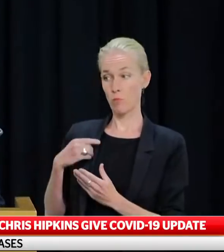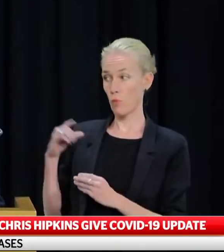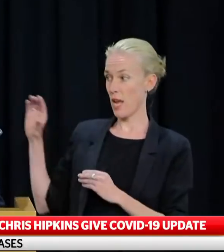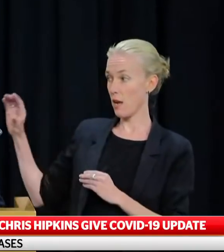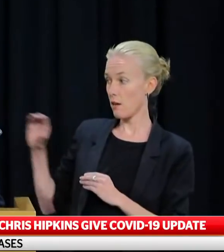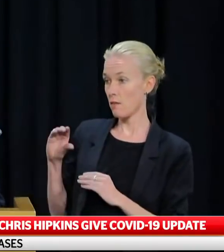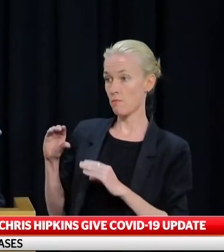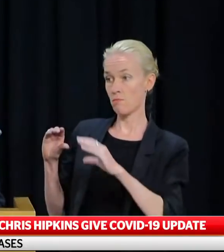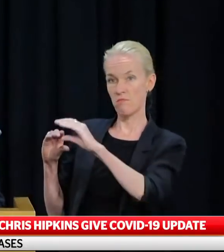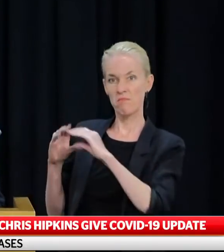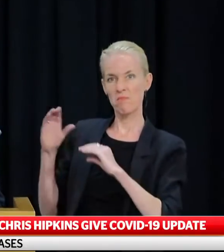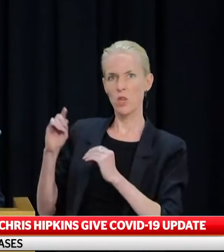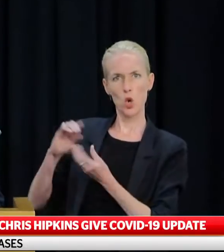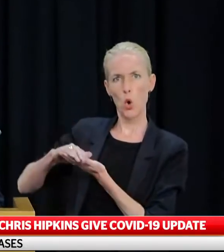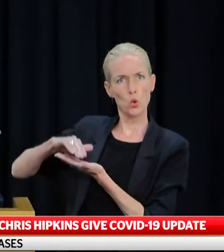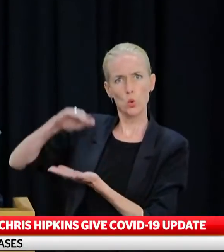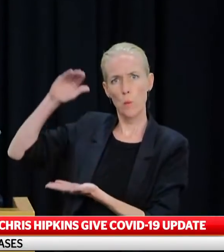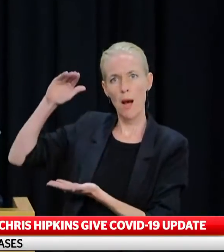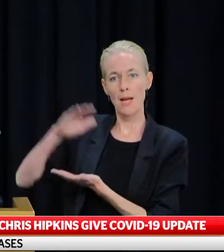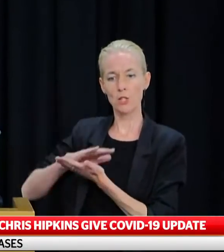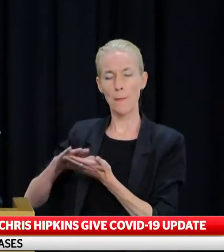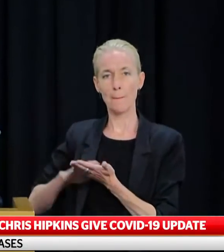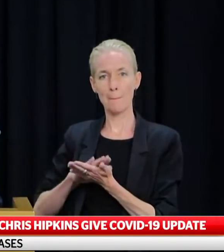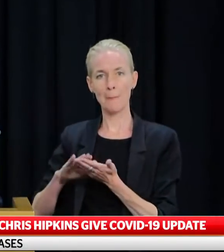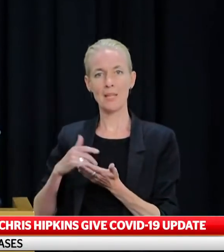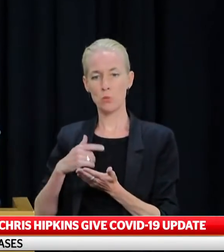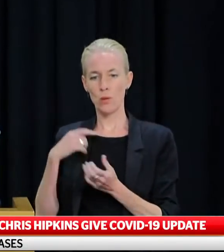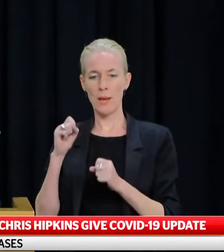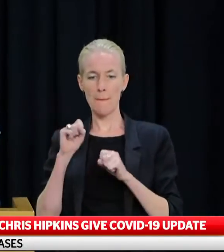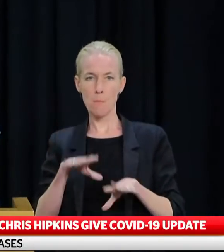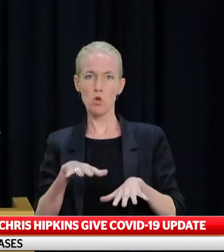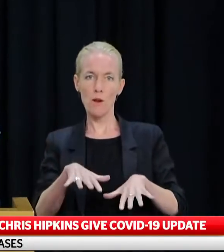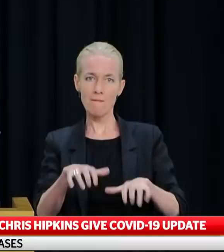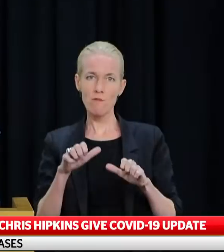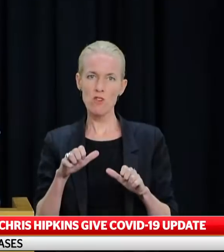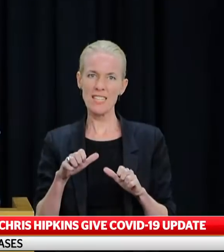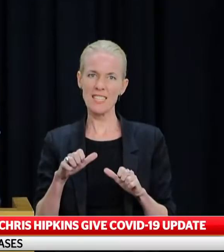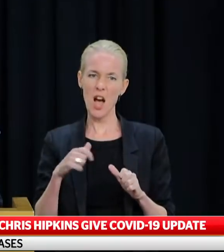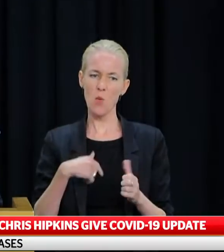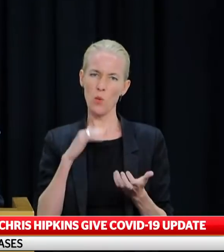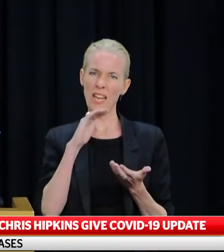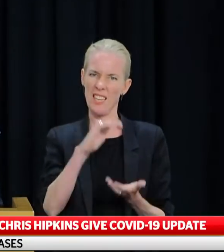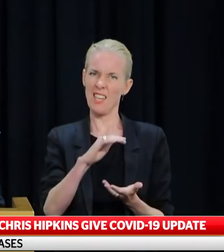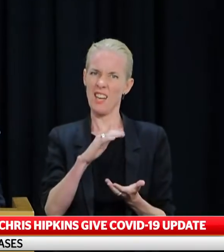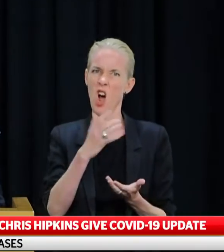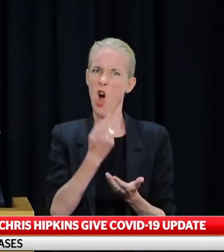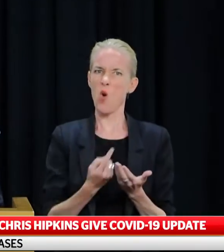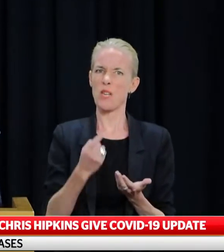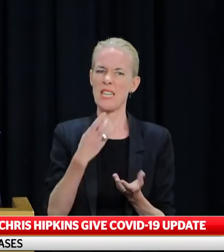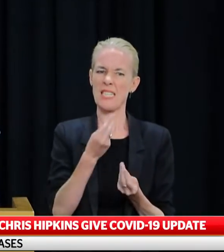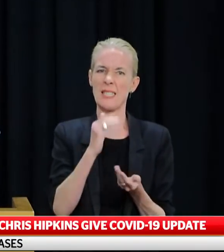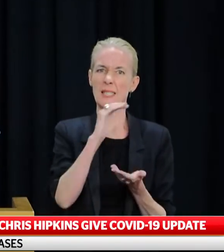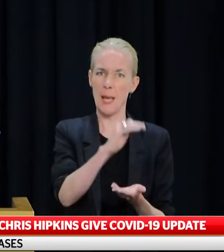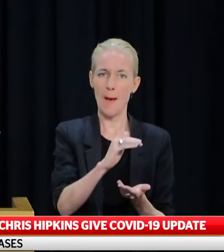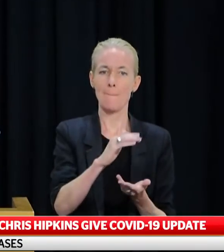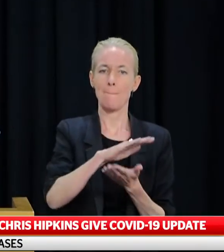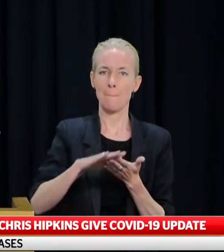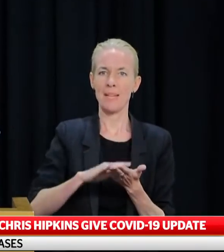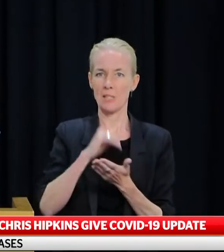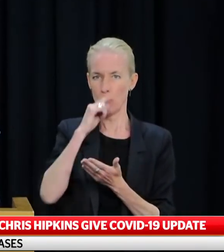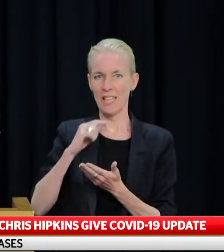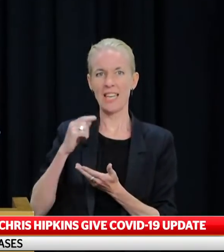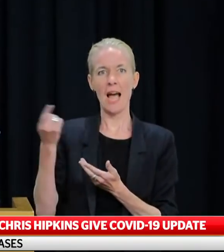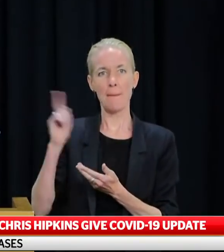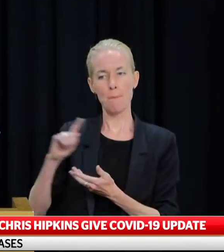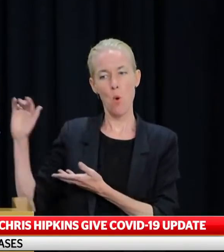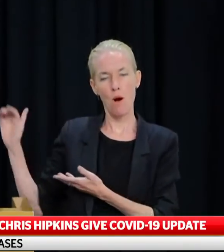stockpiled in our freezers. And as we scale up the campaign, if we can continue that approach with them, and we'll keep talking to them about their delivery schedules,